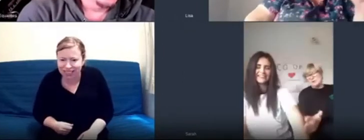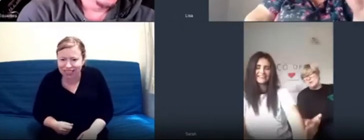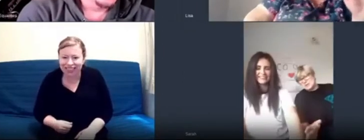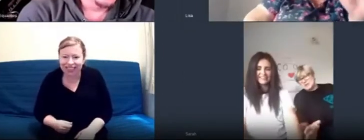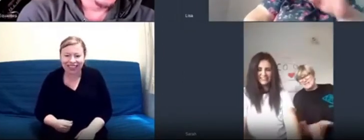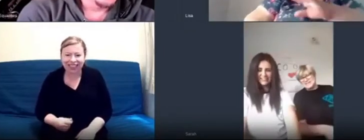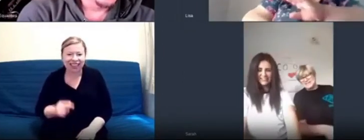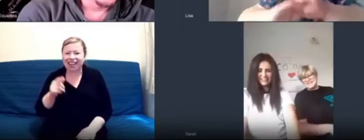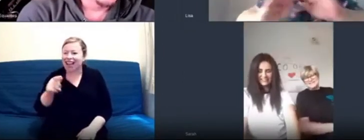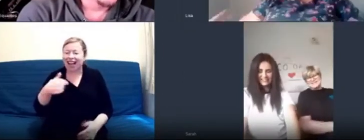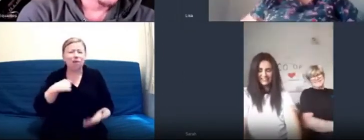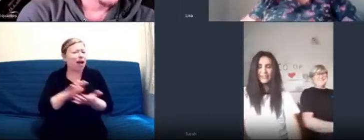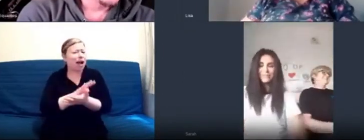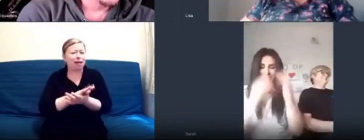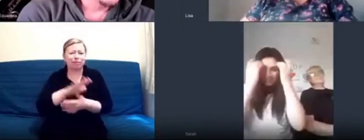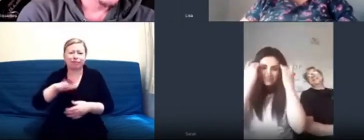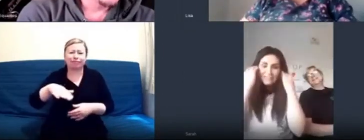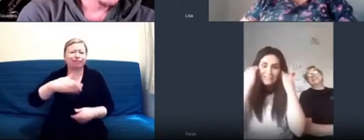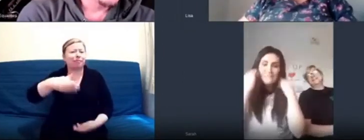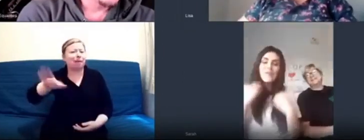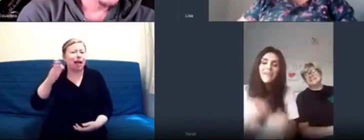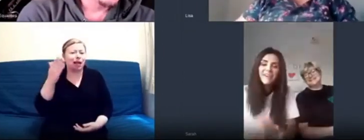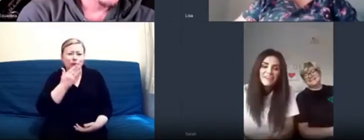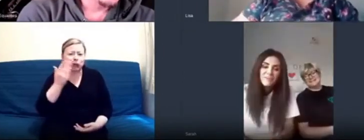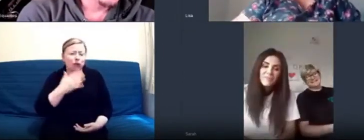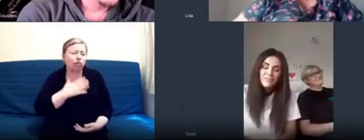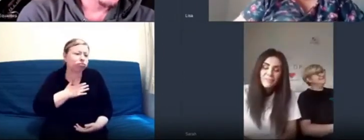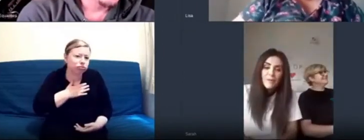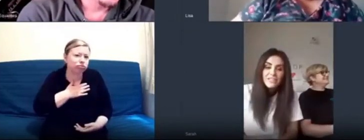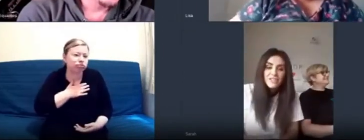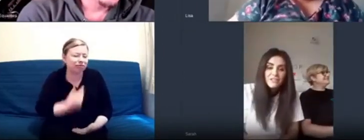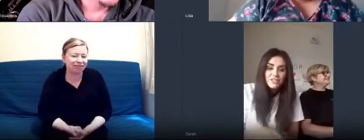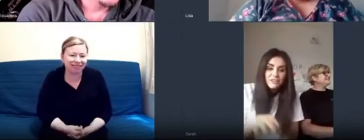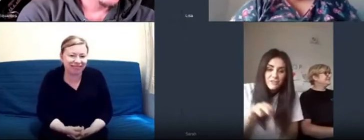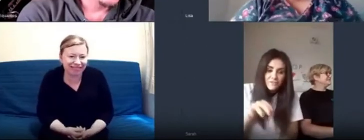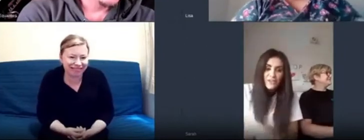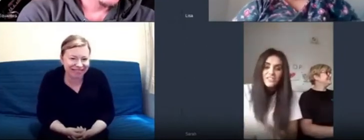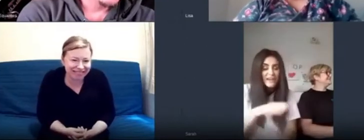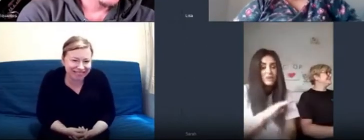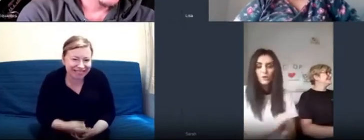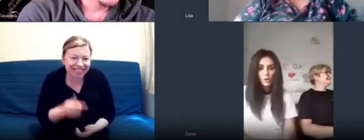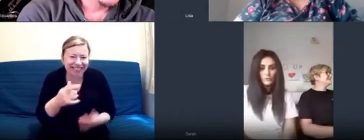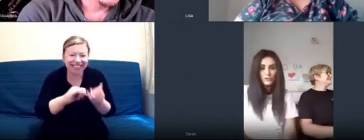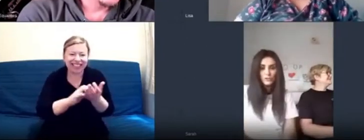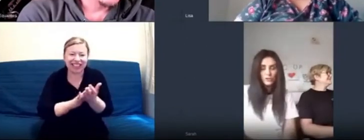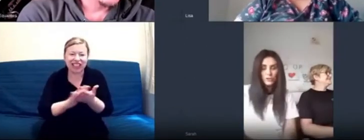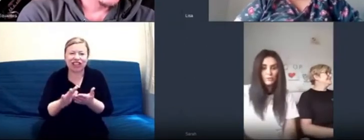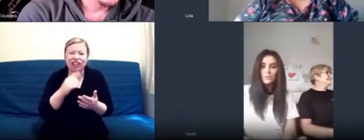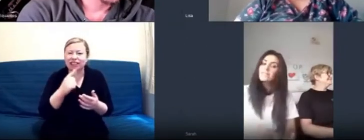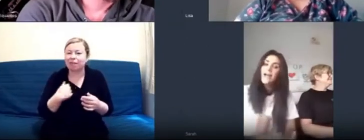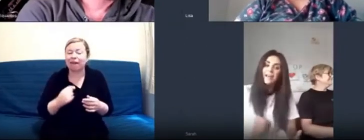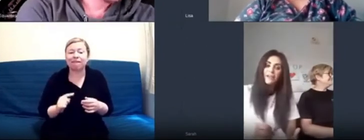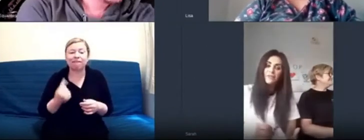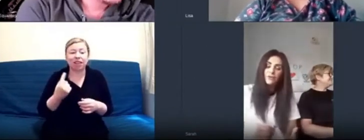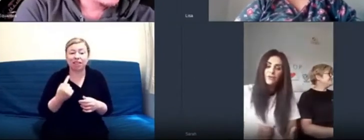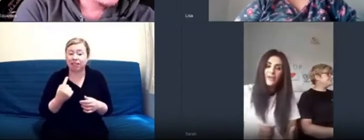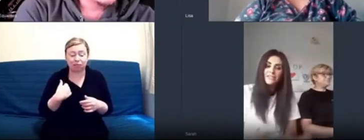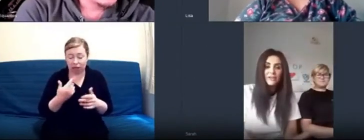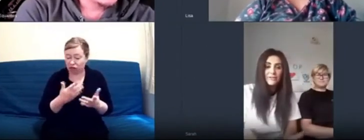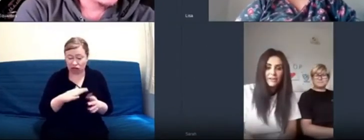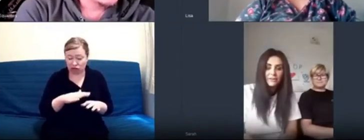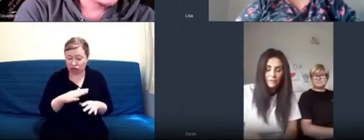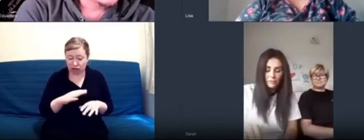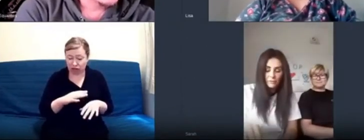He's back at school, but I've had issues with that. My children, firsthand, got no homeschooling because I have